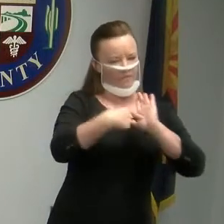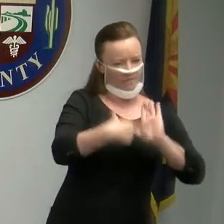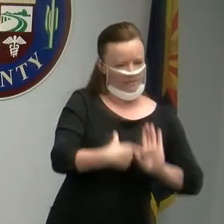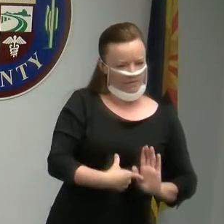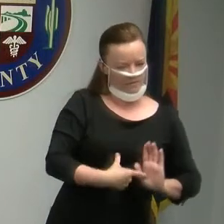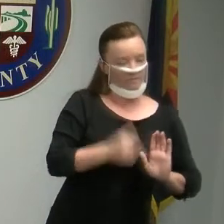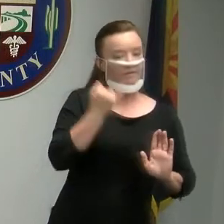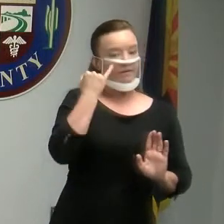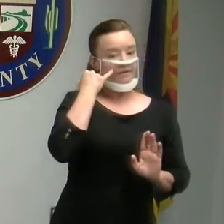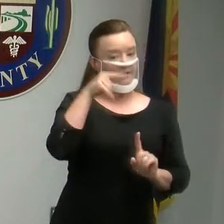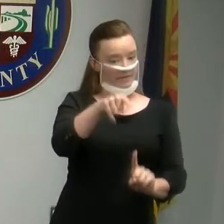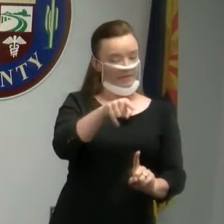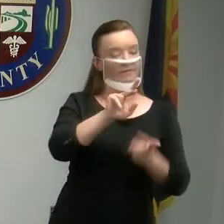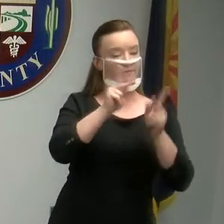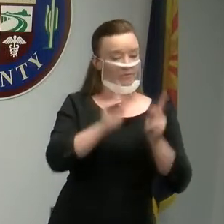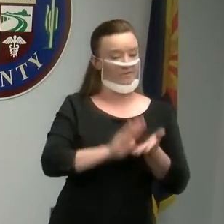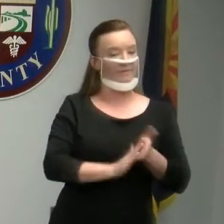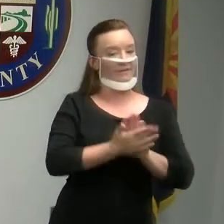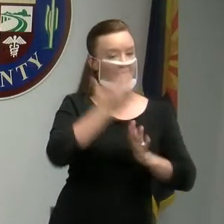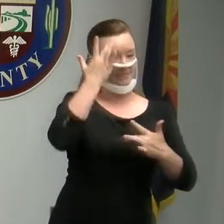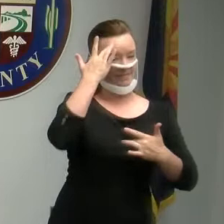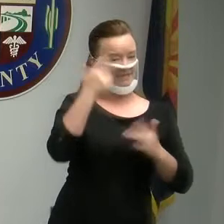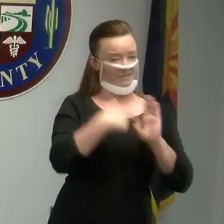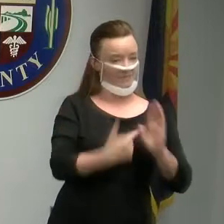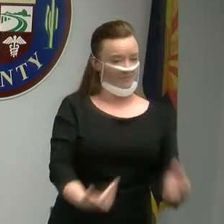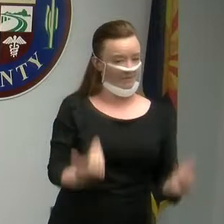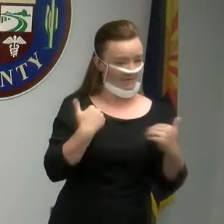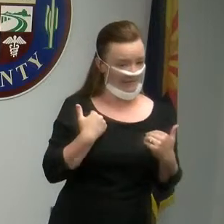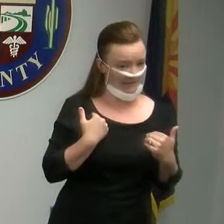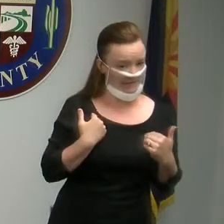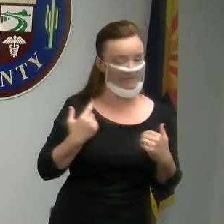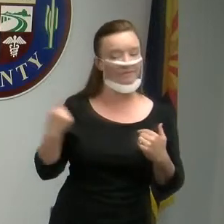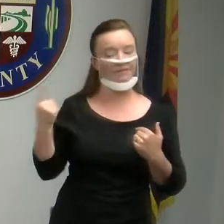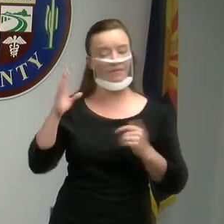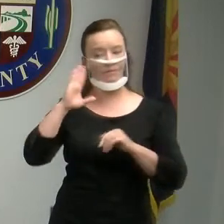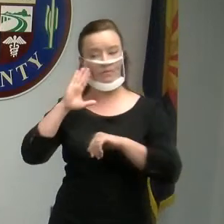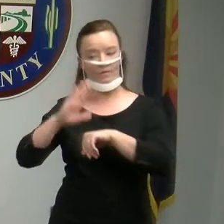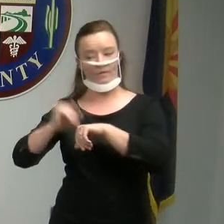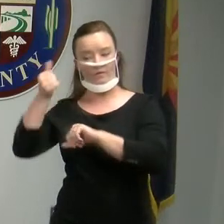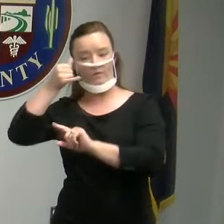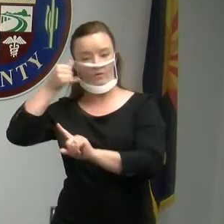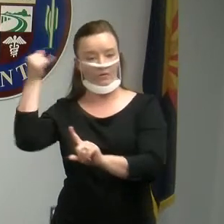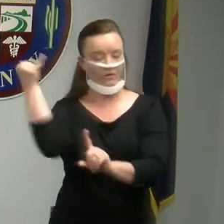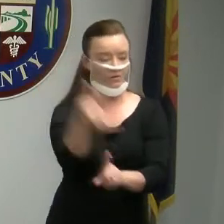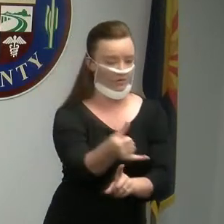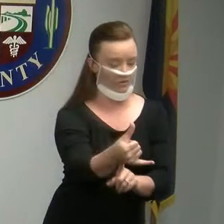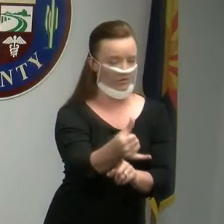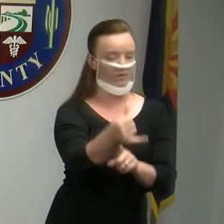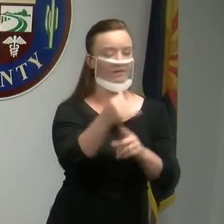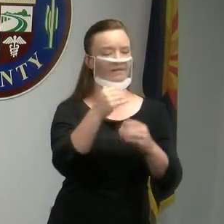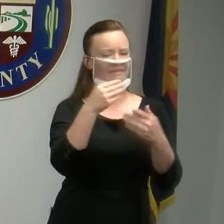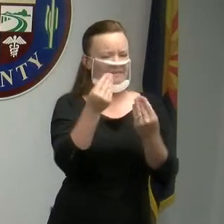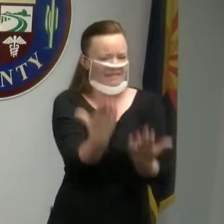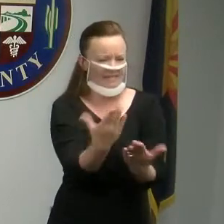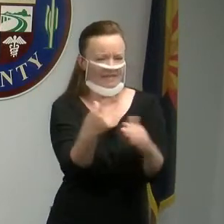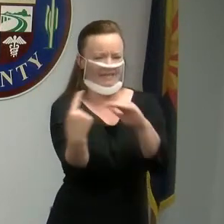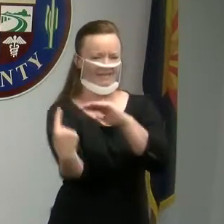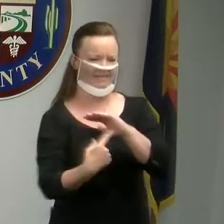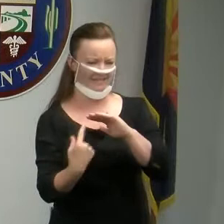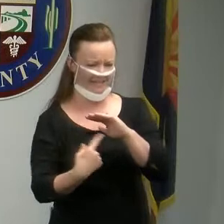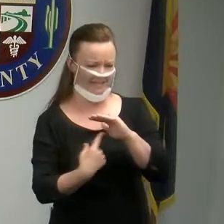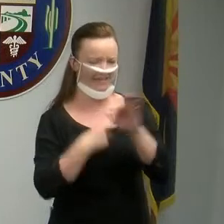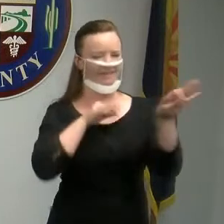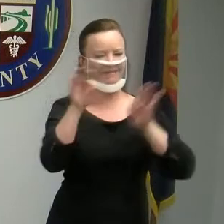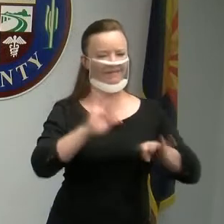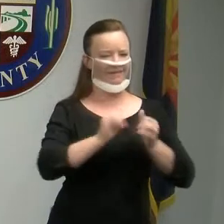health investigator to then call that person, tell them to isolate, make sure they know what to do next and how to seek care, and then